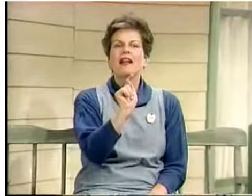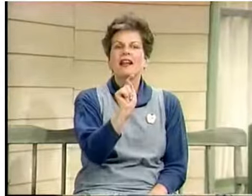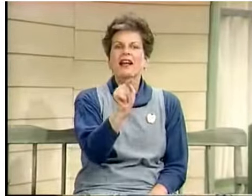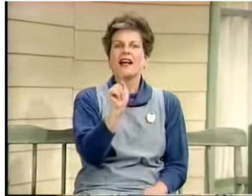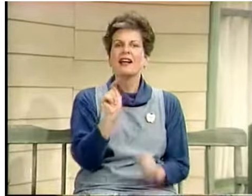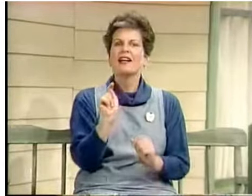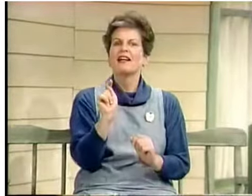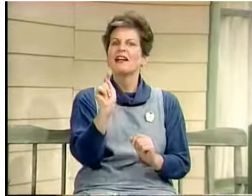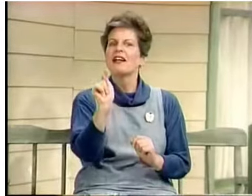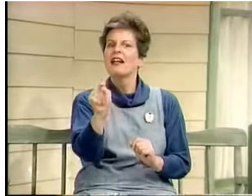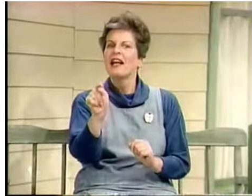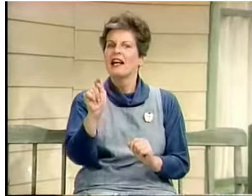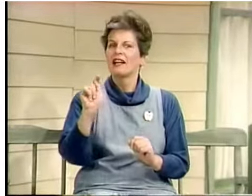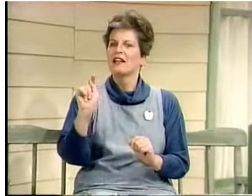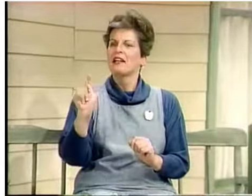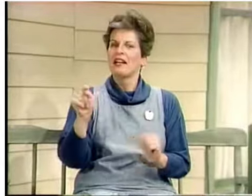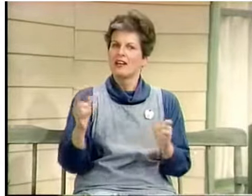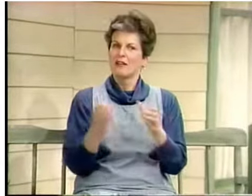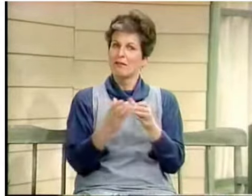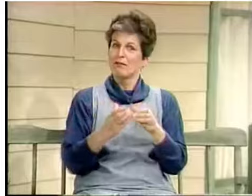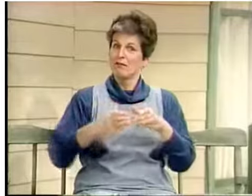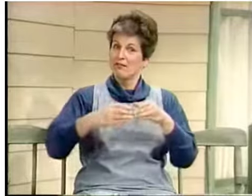I just point to what I want.